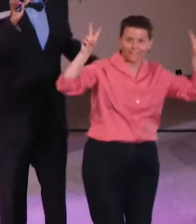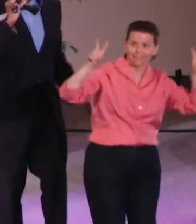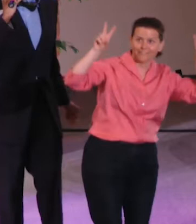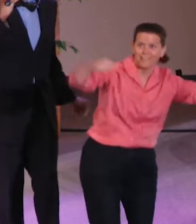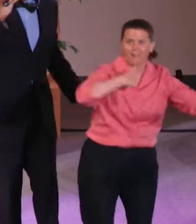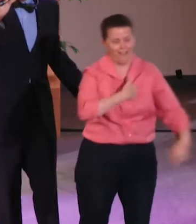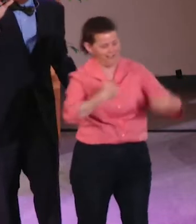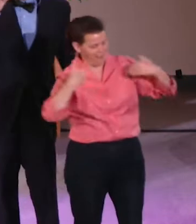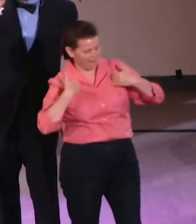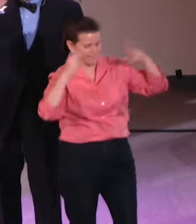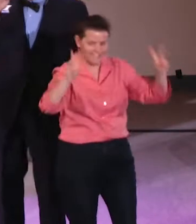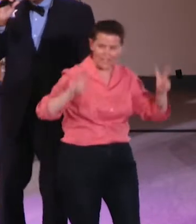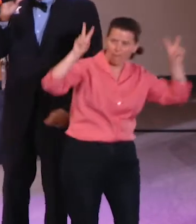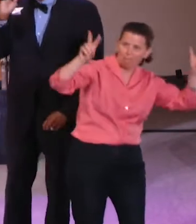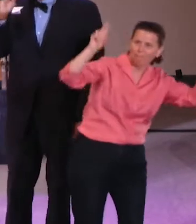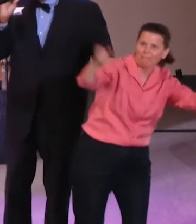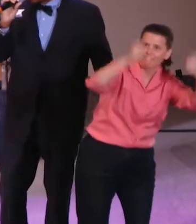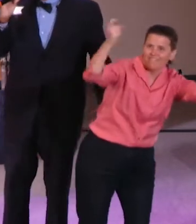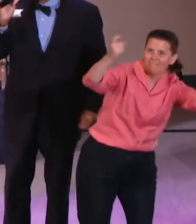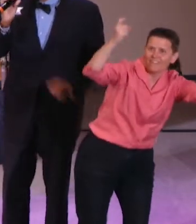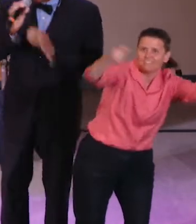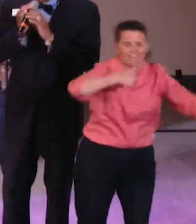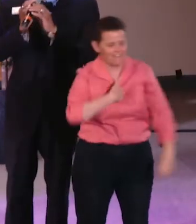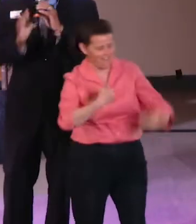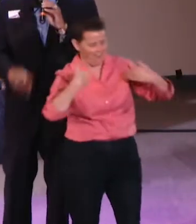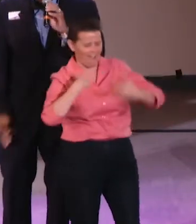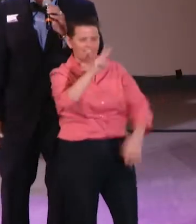hey, I got that. I got that. Oh, oh, I got that. I got that.